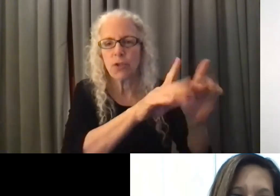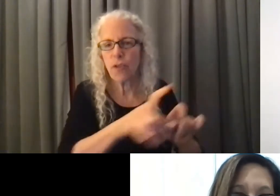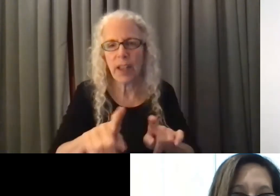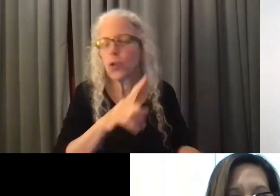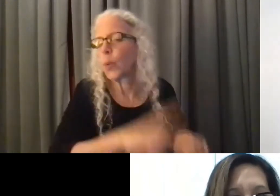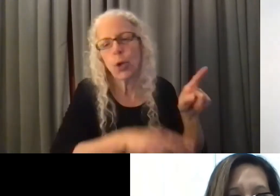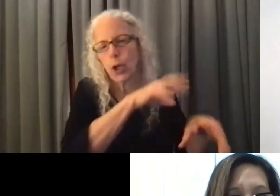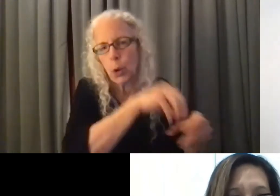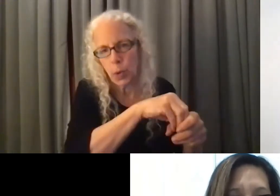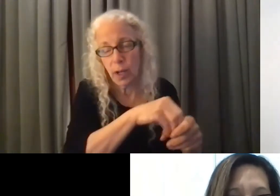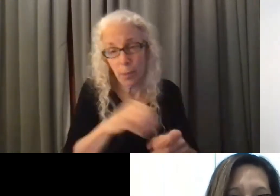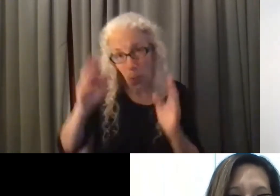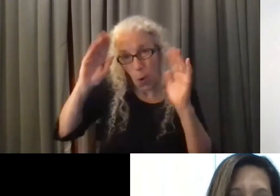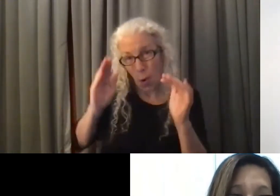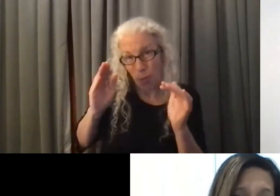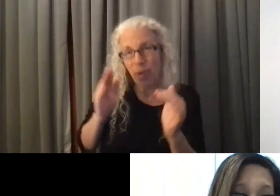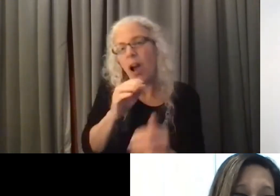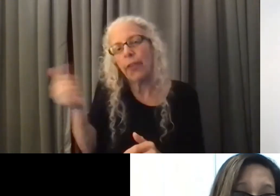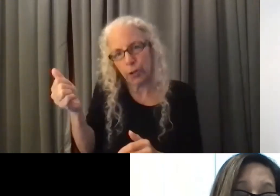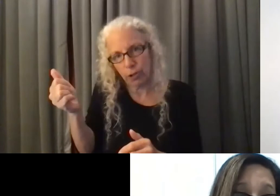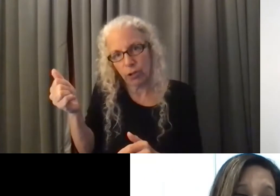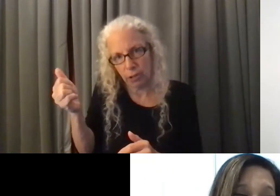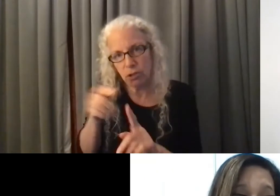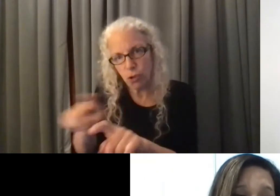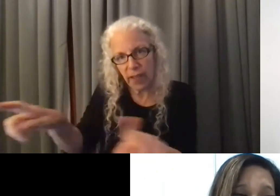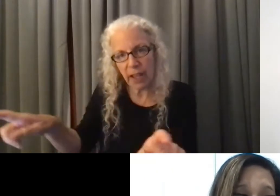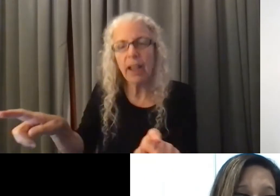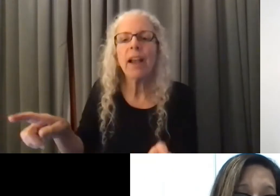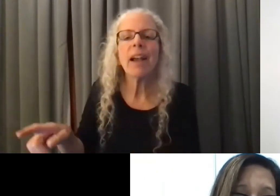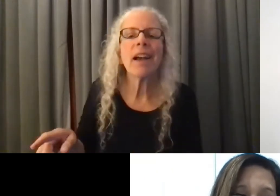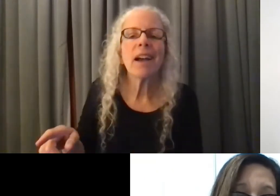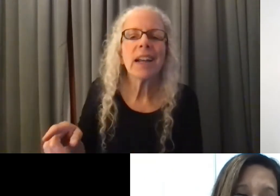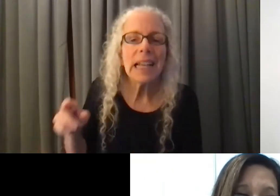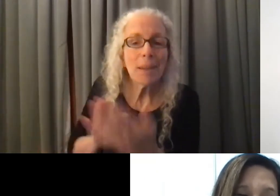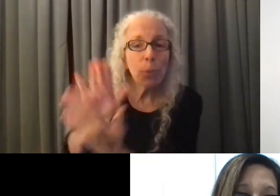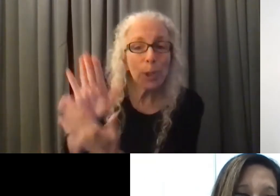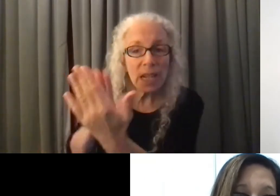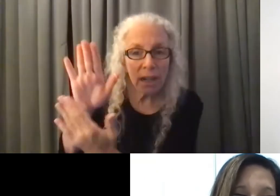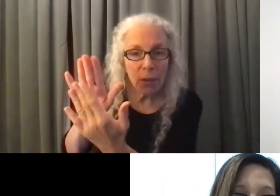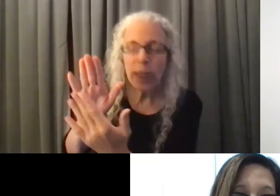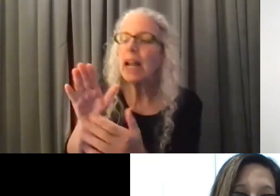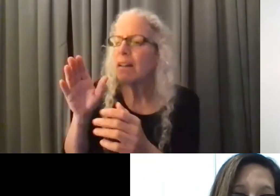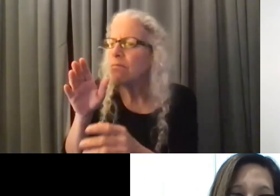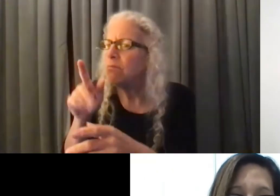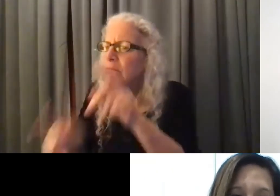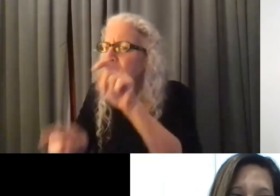hoping to do that in the fall because we're able to meet in person with folks, and we were not able to do that up until this